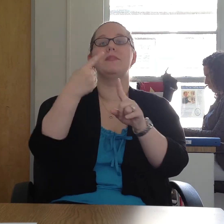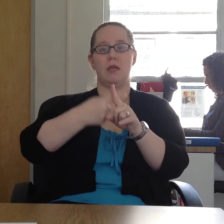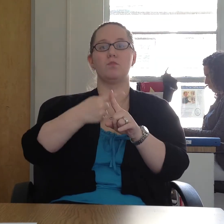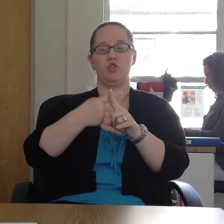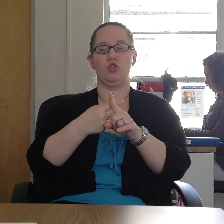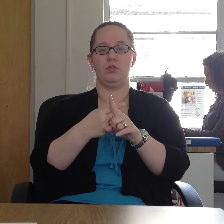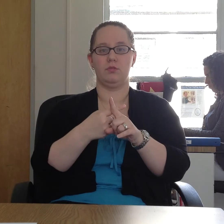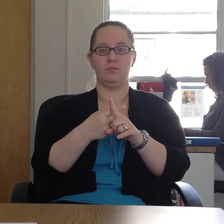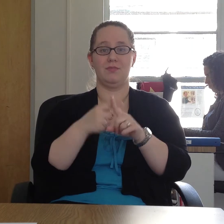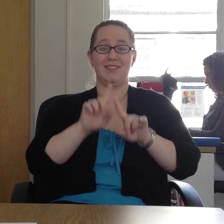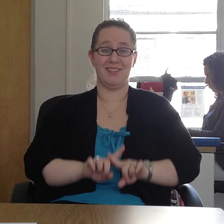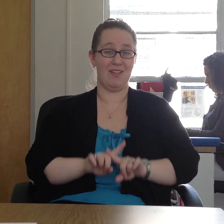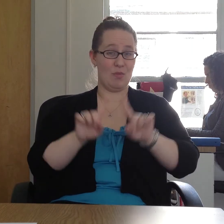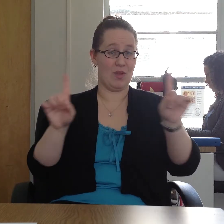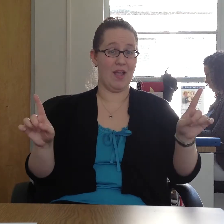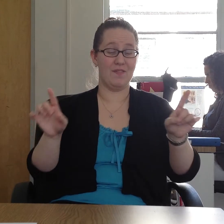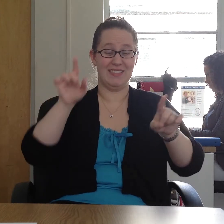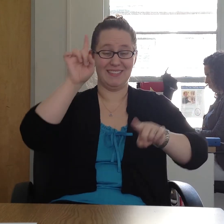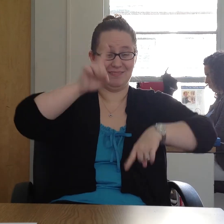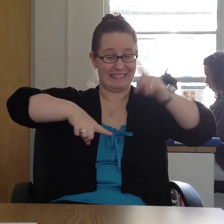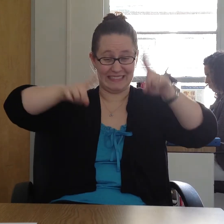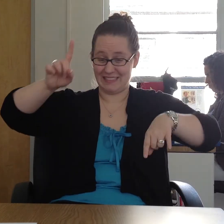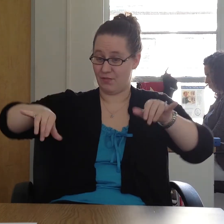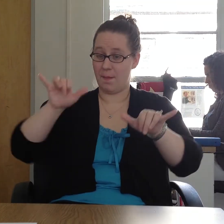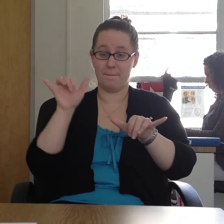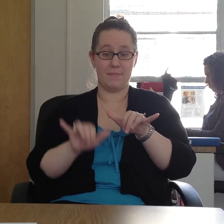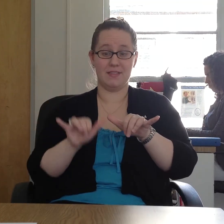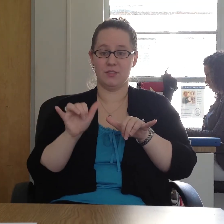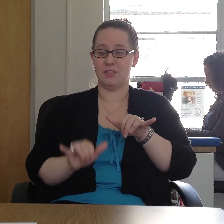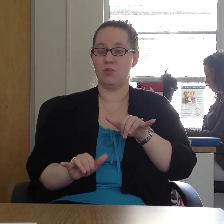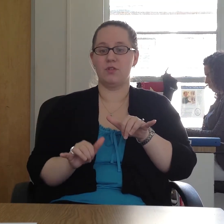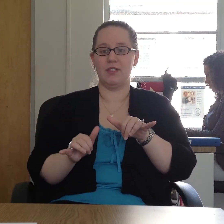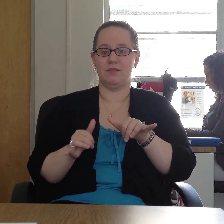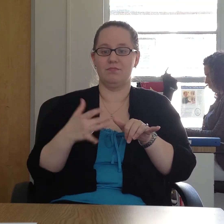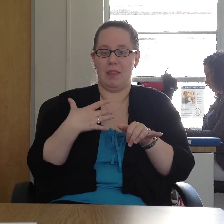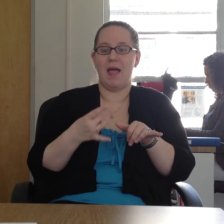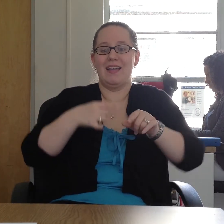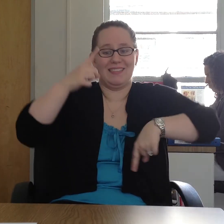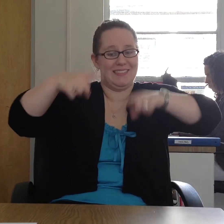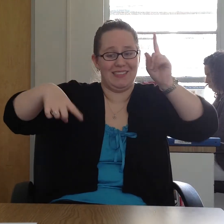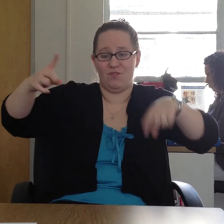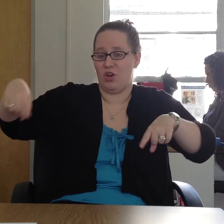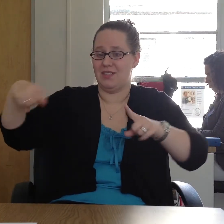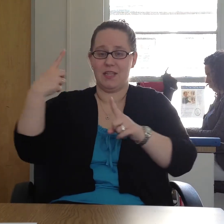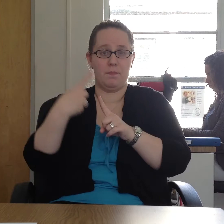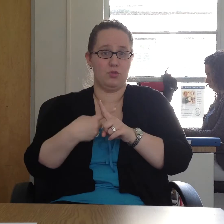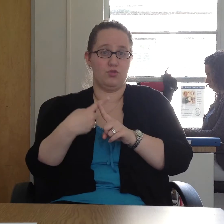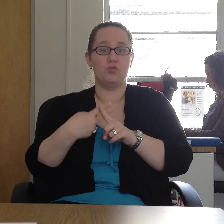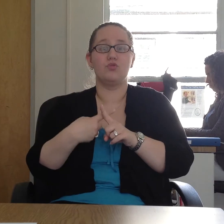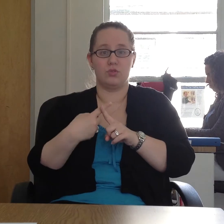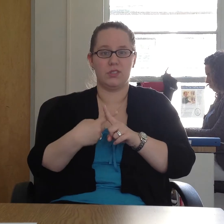However, different types of bacteria prefer different temperatures. Oh, goodness, these words.